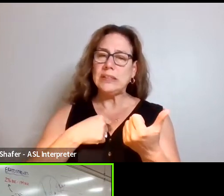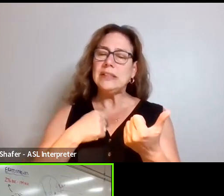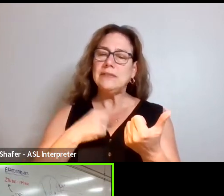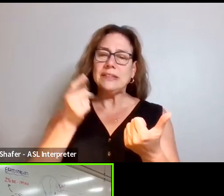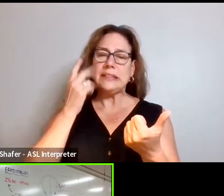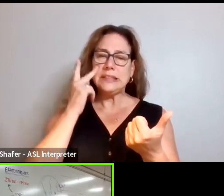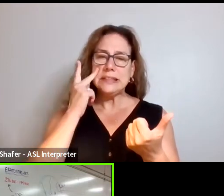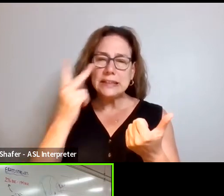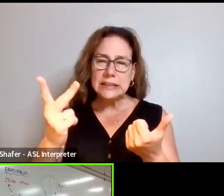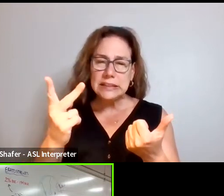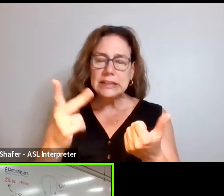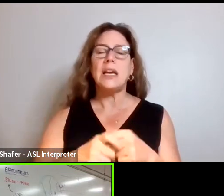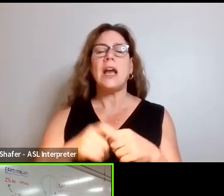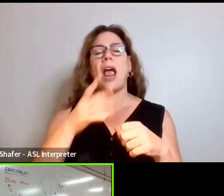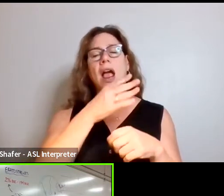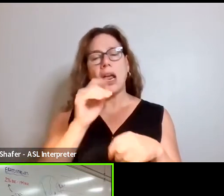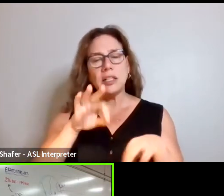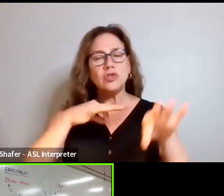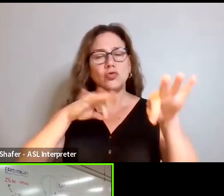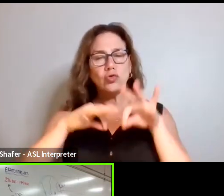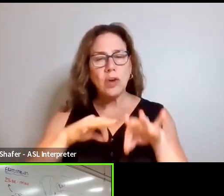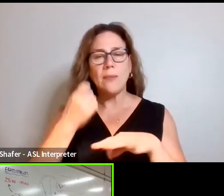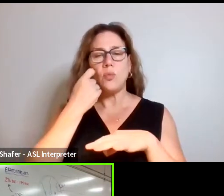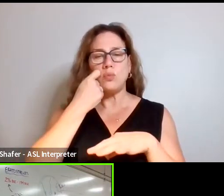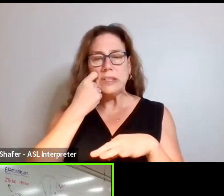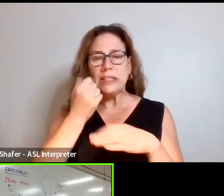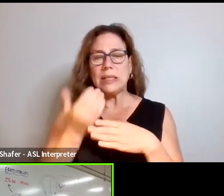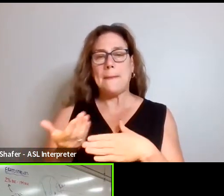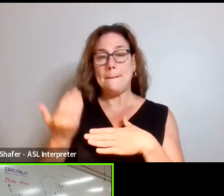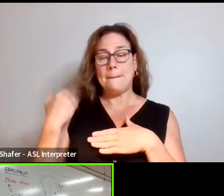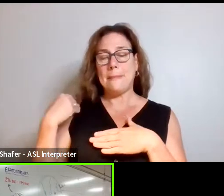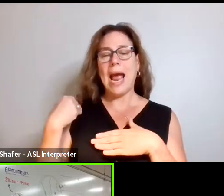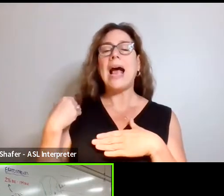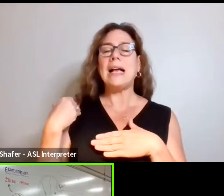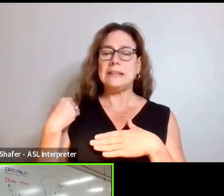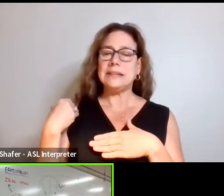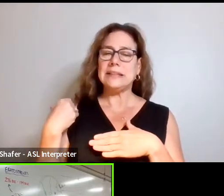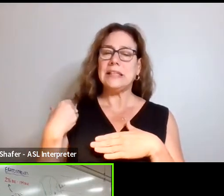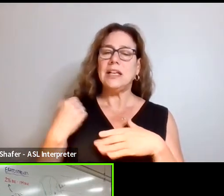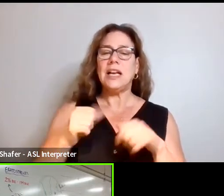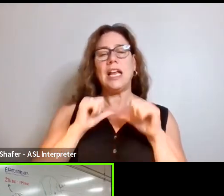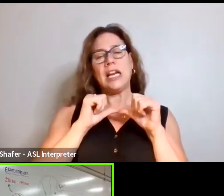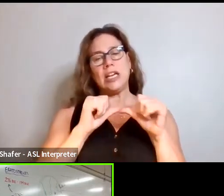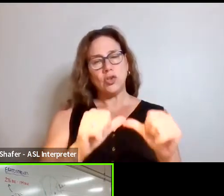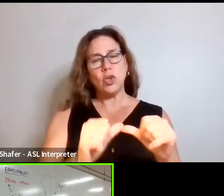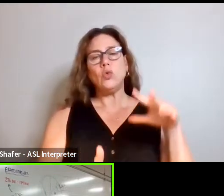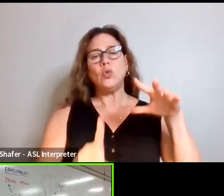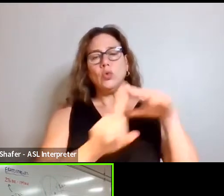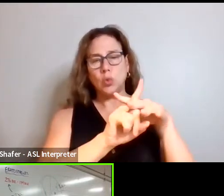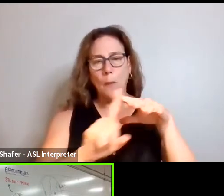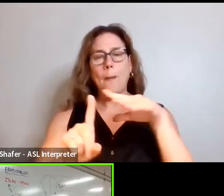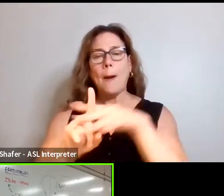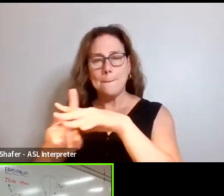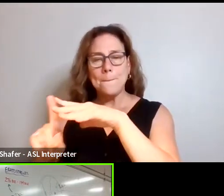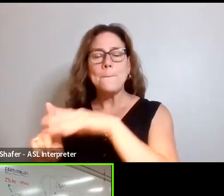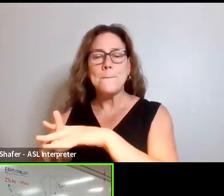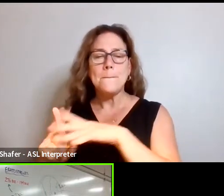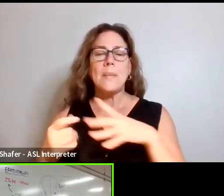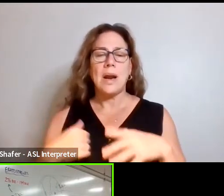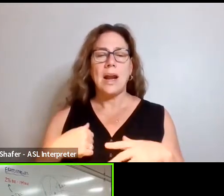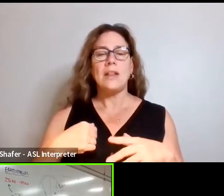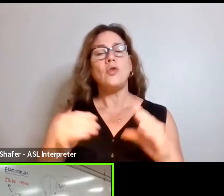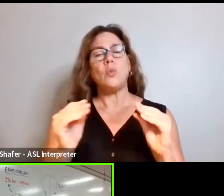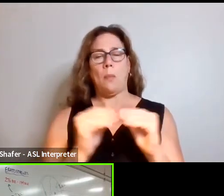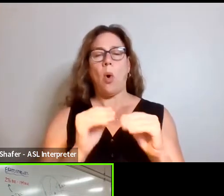and have been described in the recent past continue to exist, and there's more work to be done. And I think we need to be thoughtful